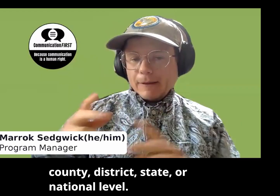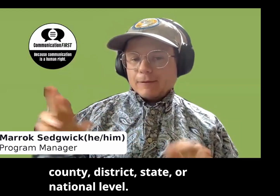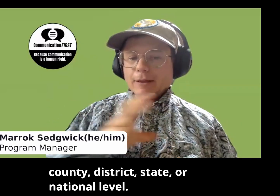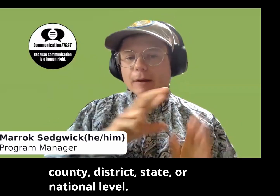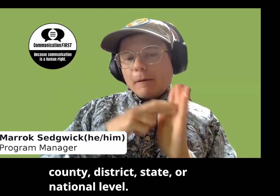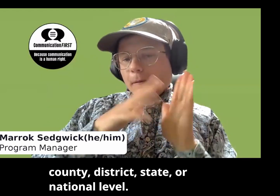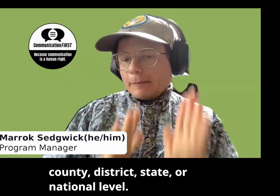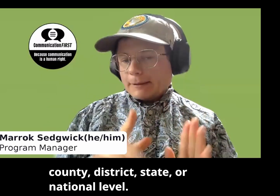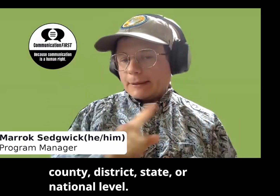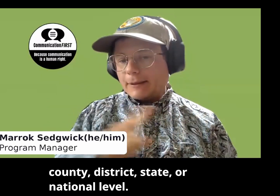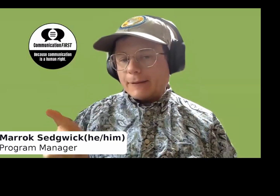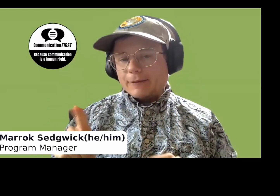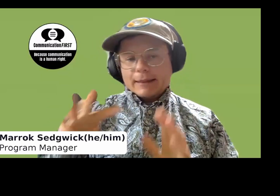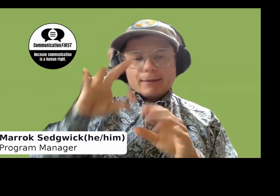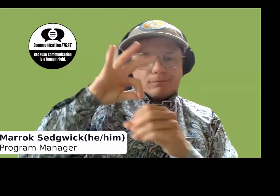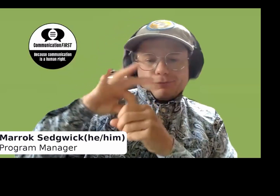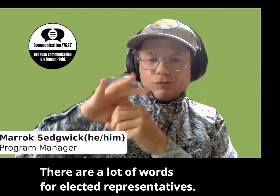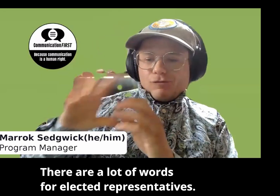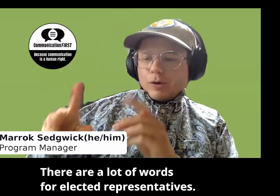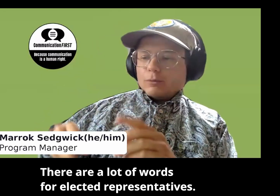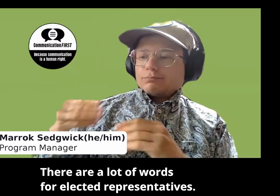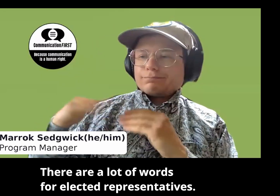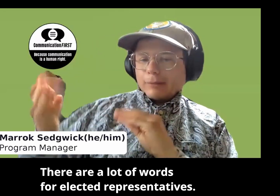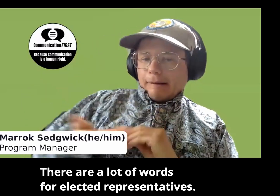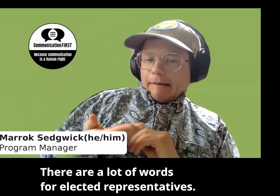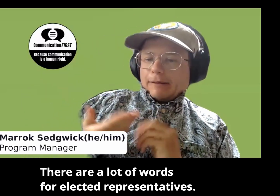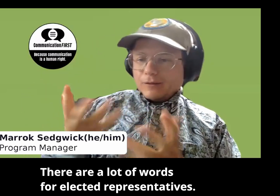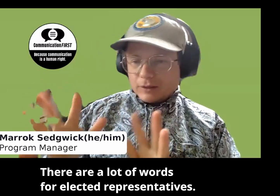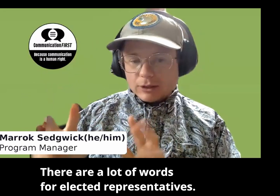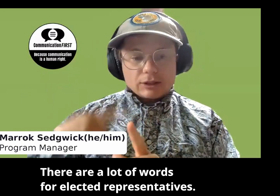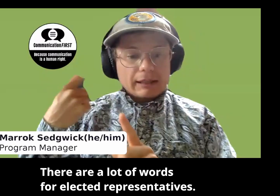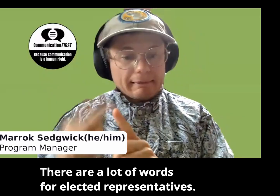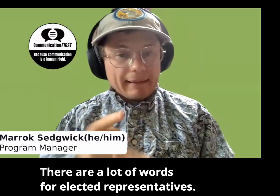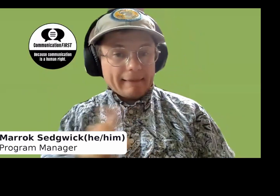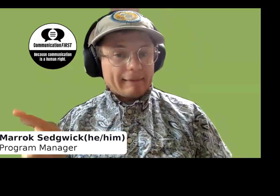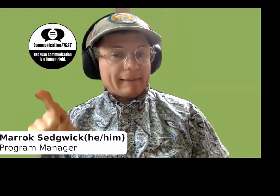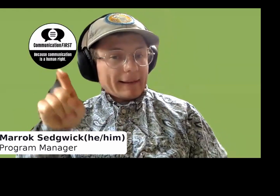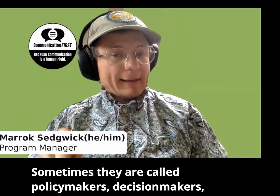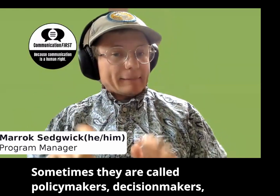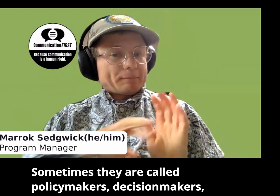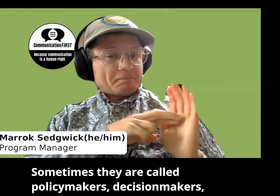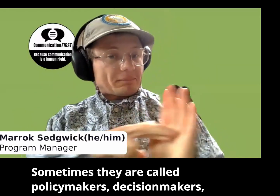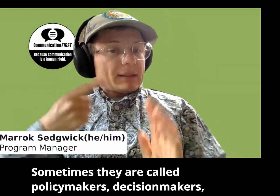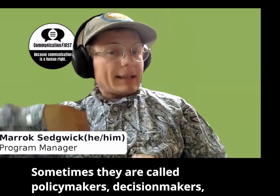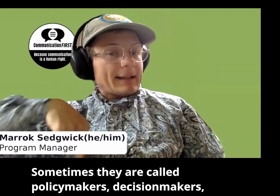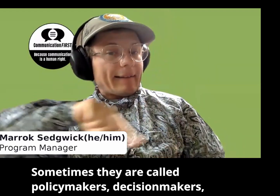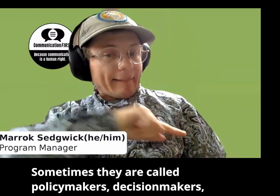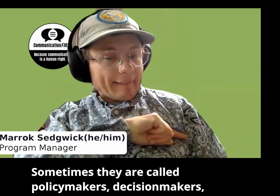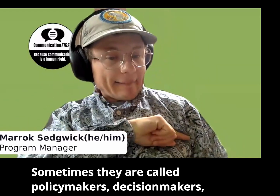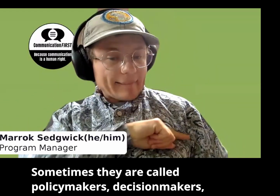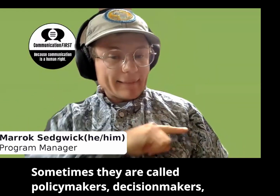district, state, or national level. There are a lot of words for elected representatives. Sometimes they are